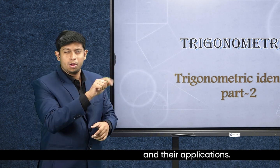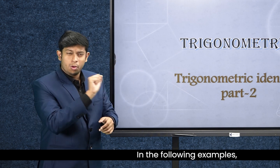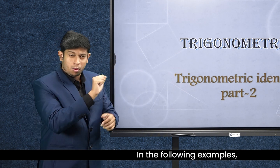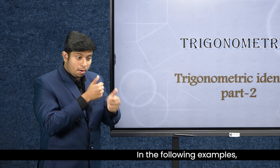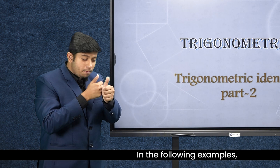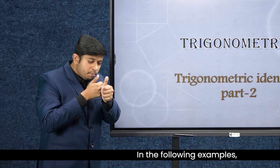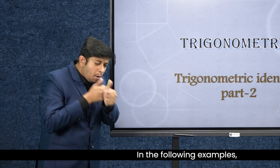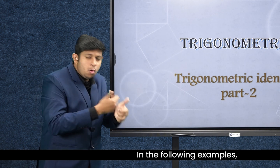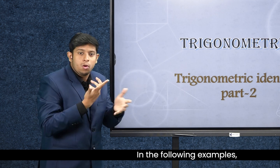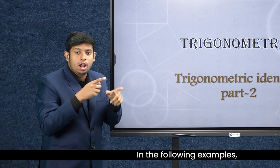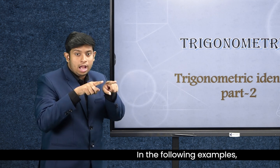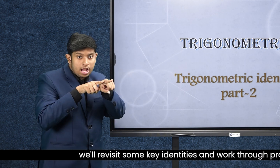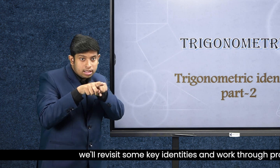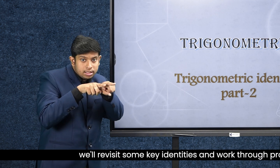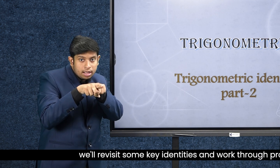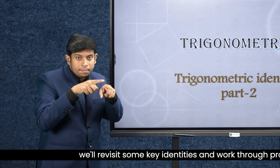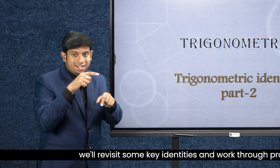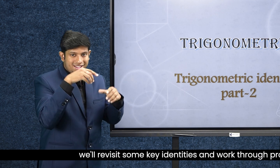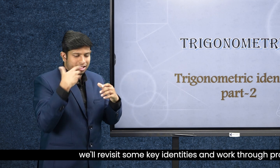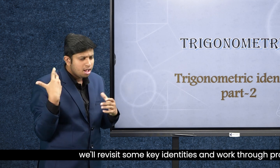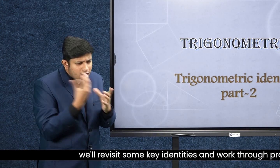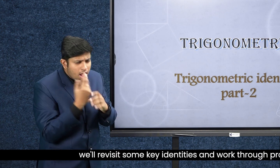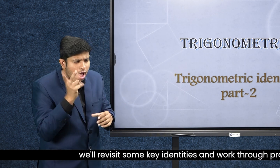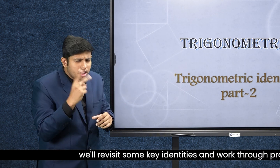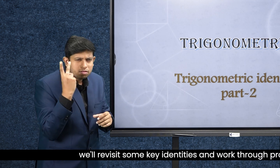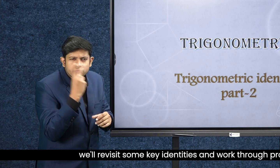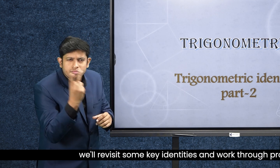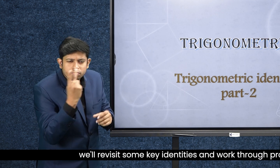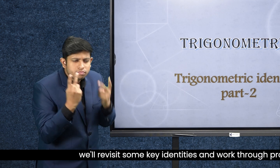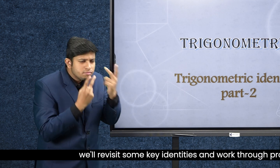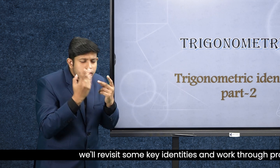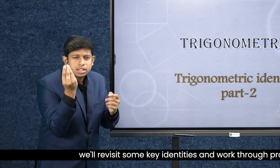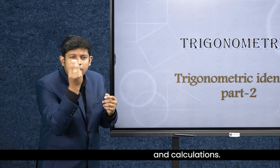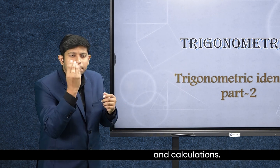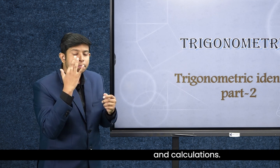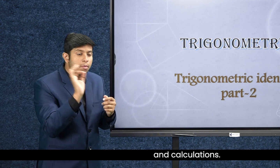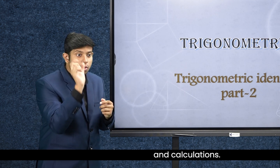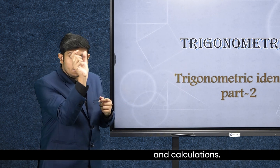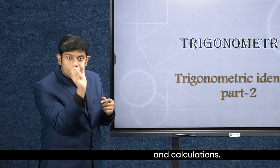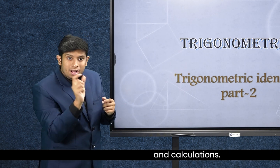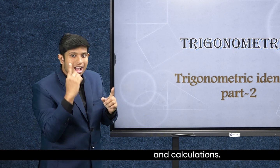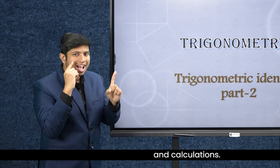In the following examples, we will revisit some key identities and work through proofs and calculations.